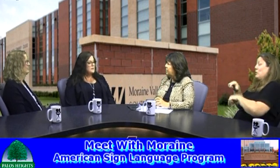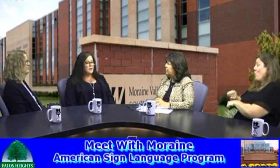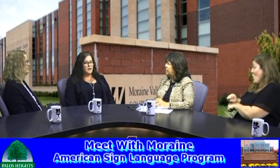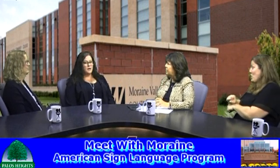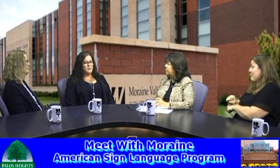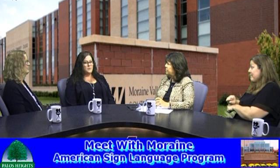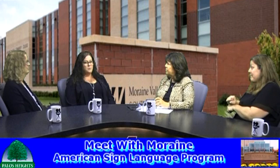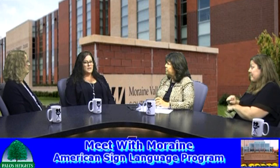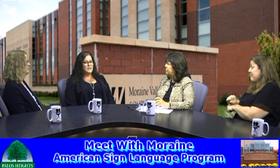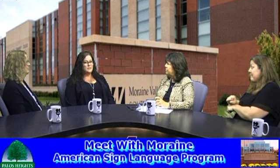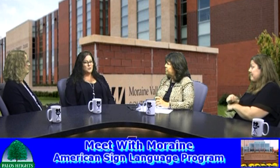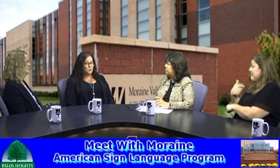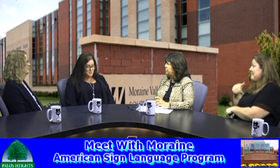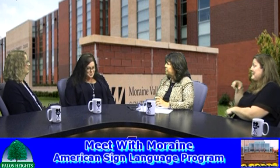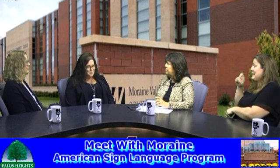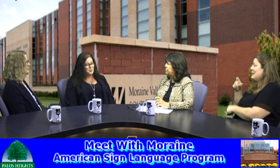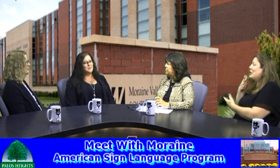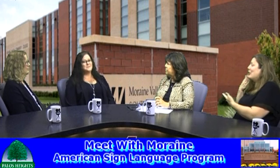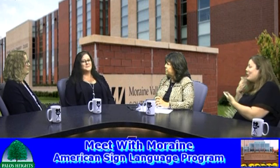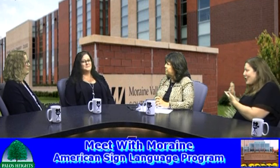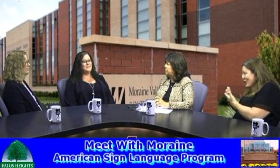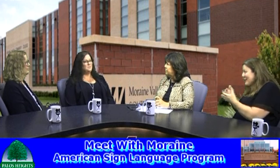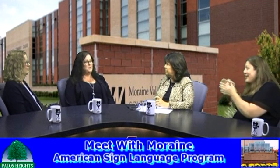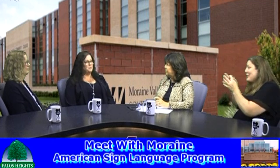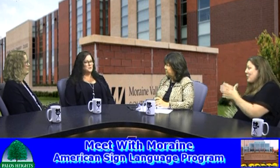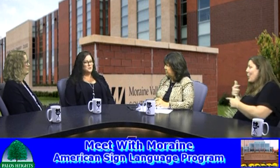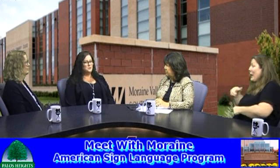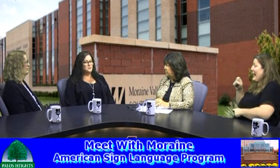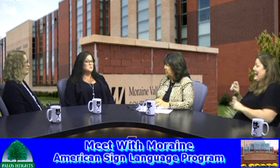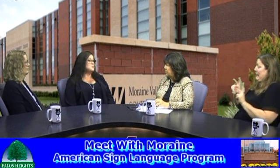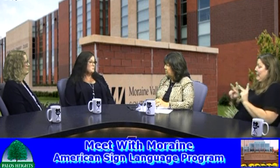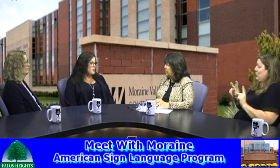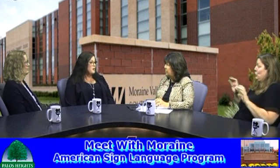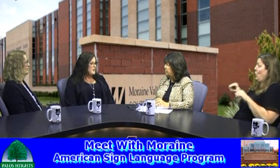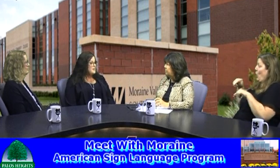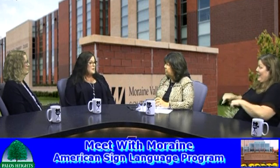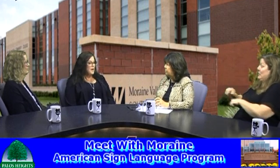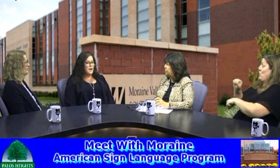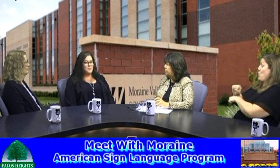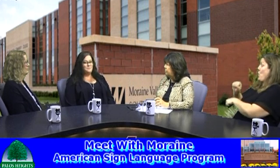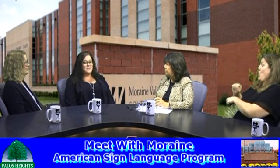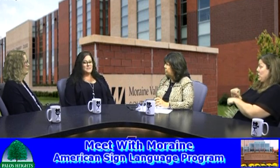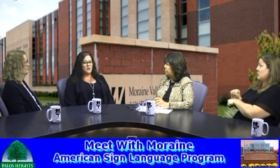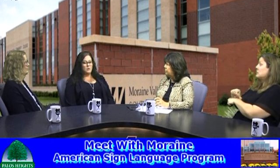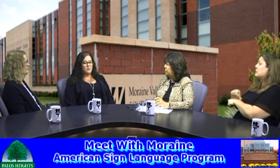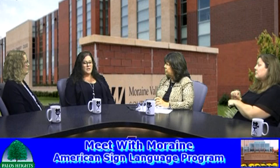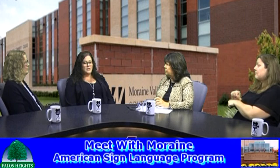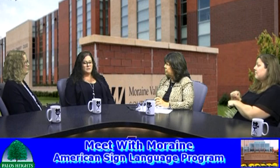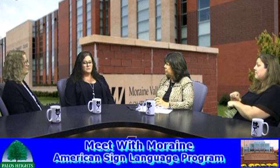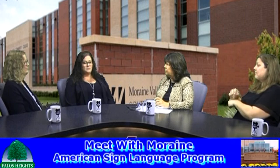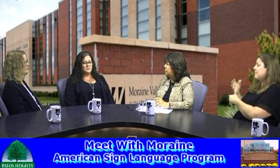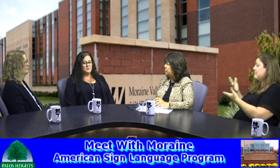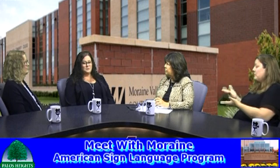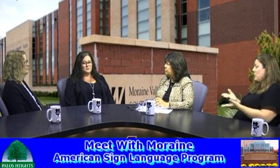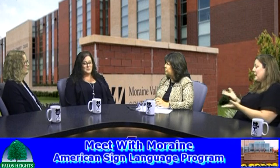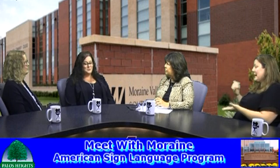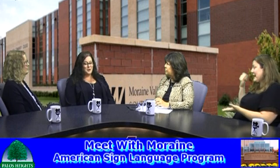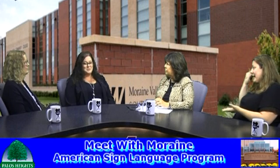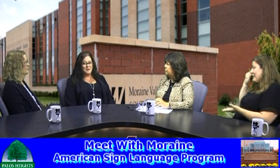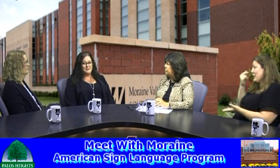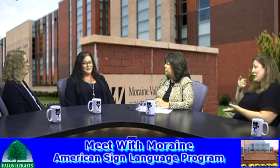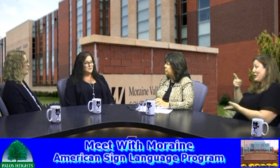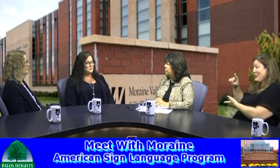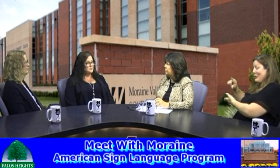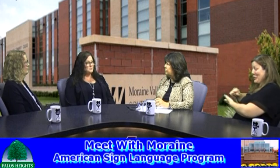this. We need good interpreters. We need people to do this work. So when